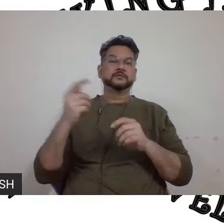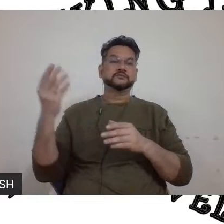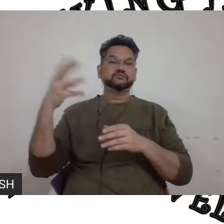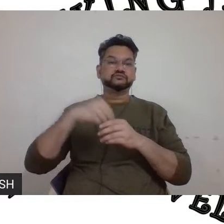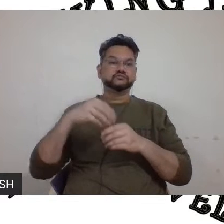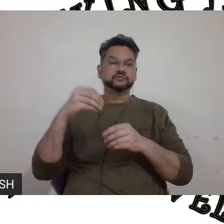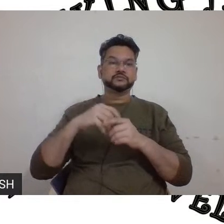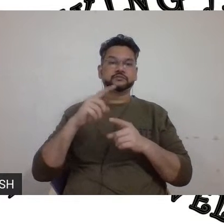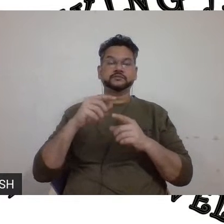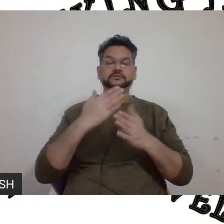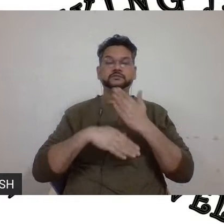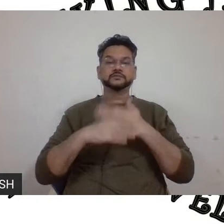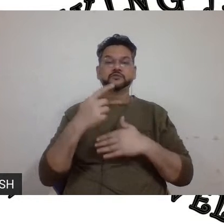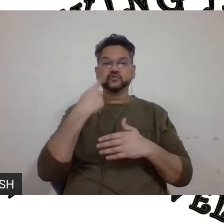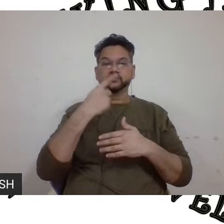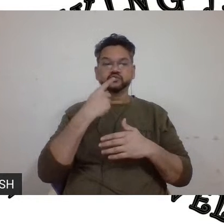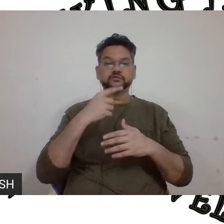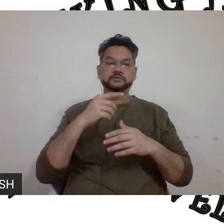government sector.